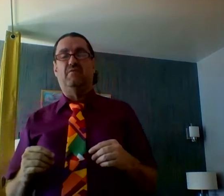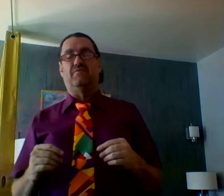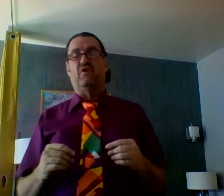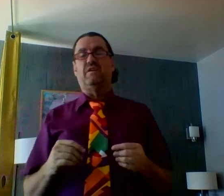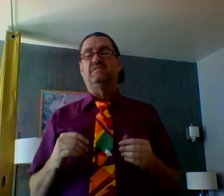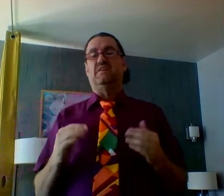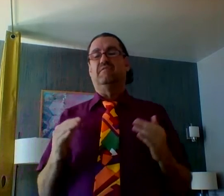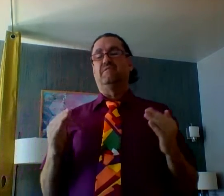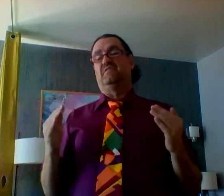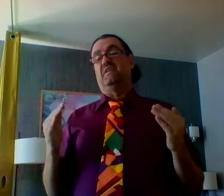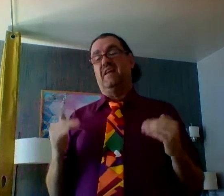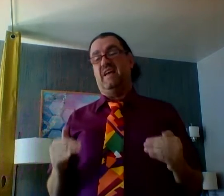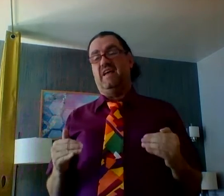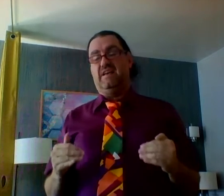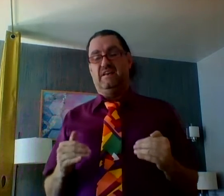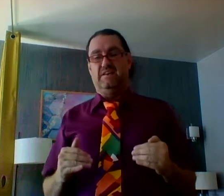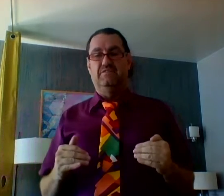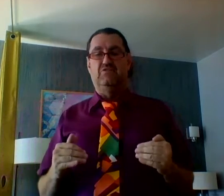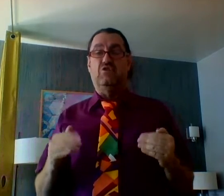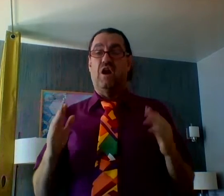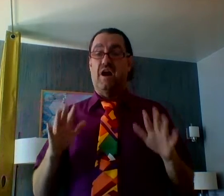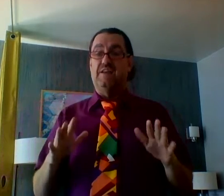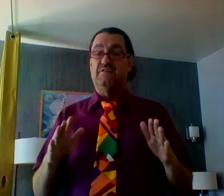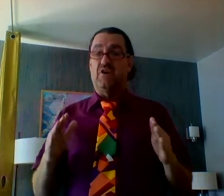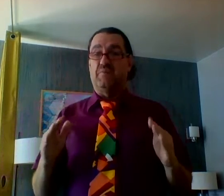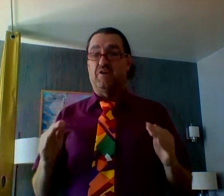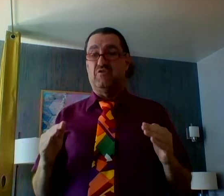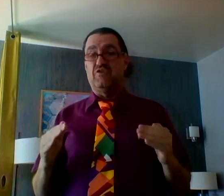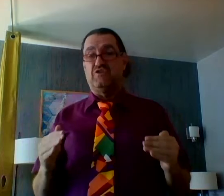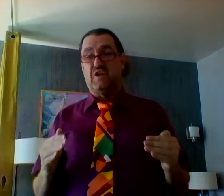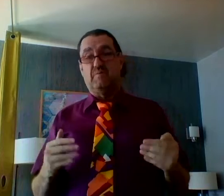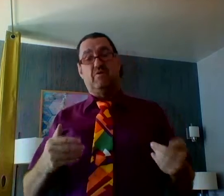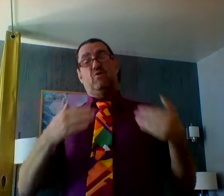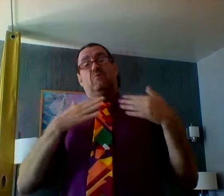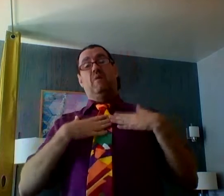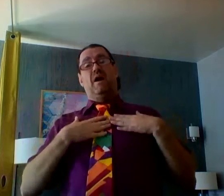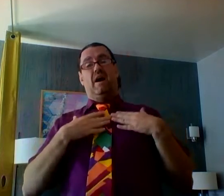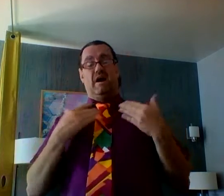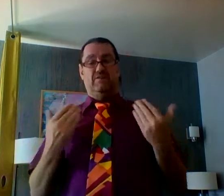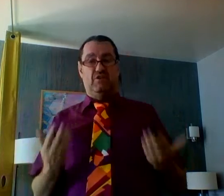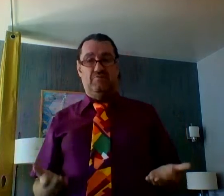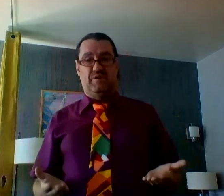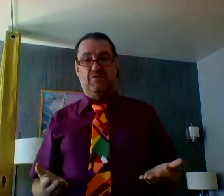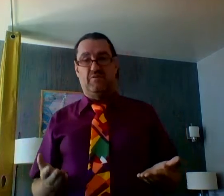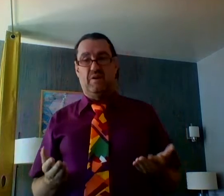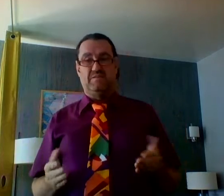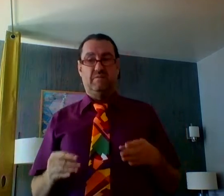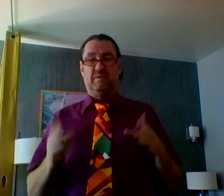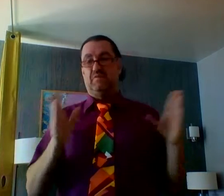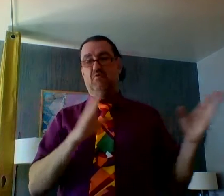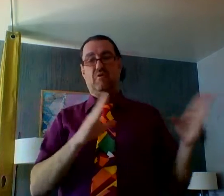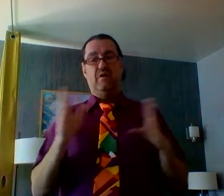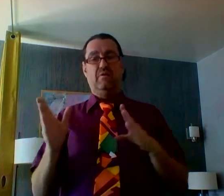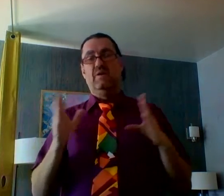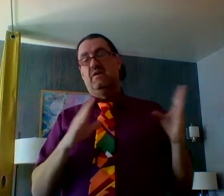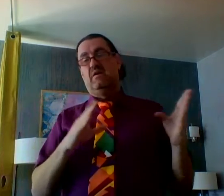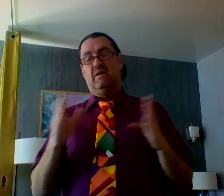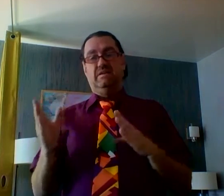the phrase of the day is your eyes are bigger than your stomach, or my eyes are bigger than my stomach. The pronoun is